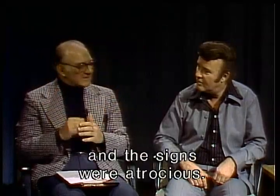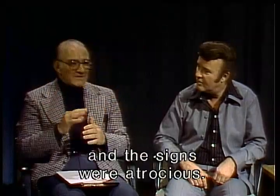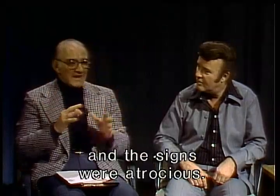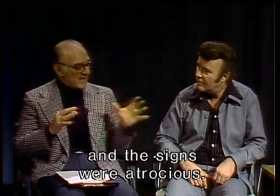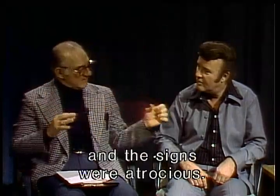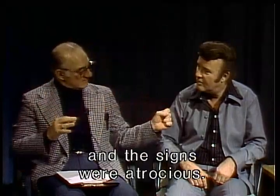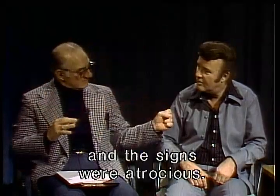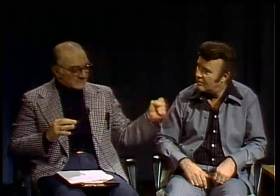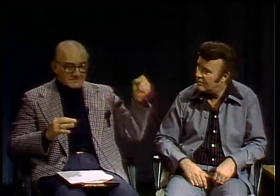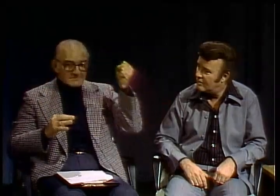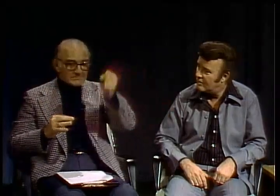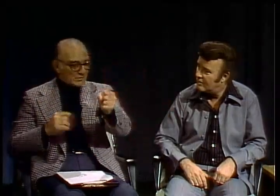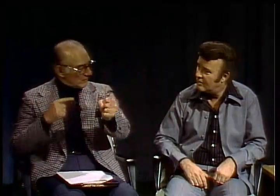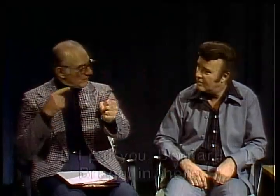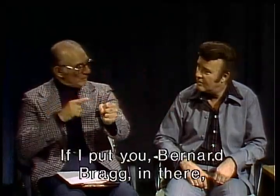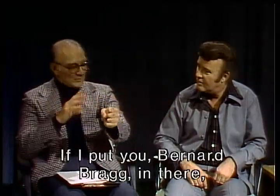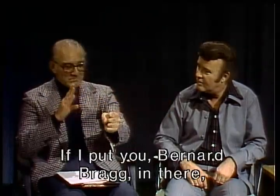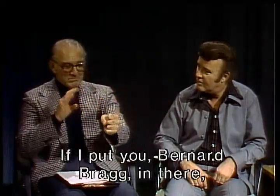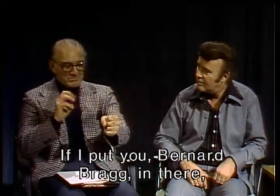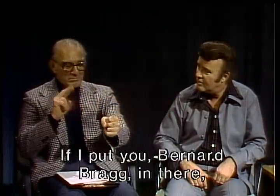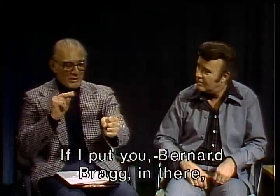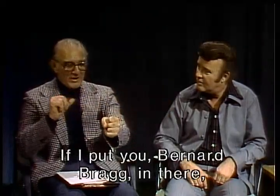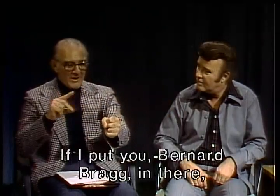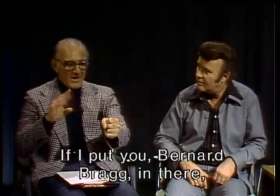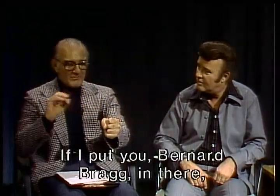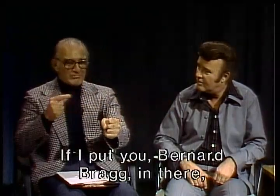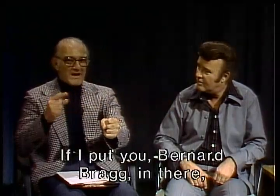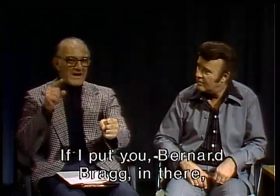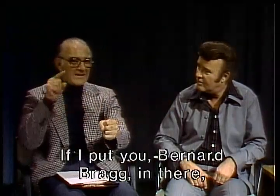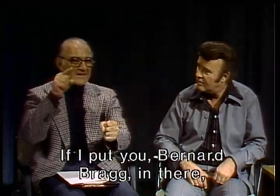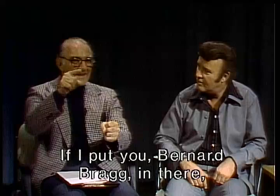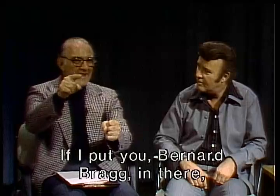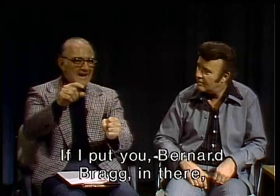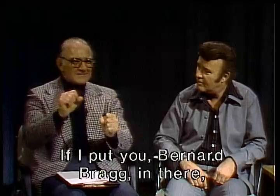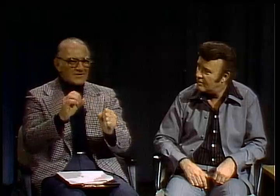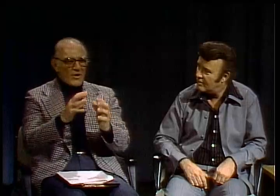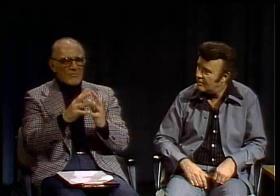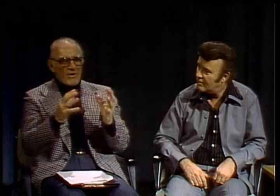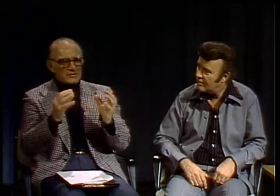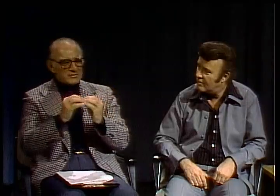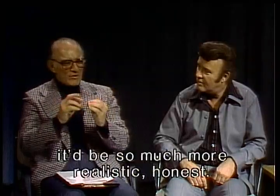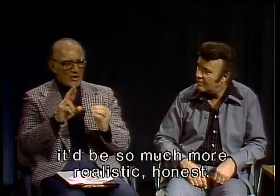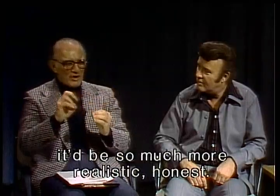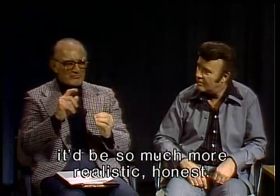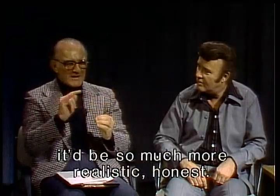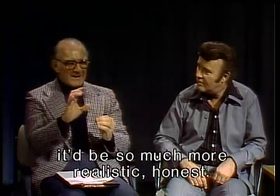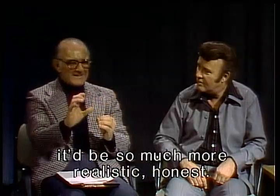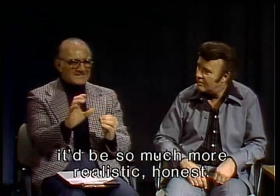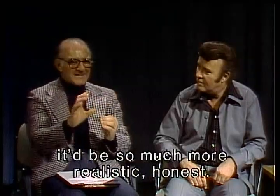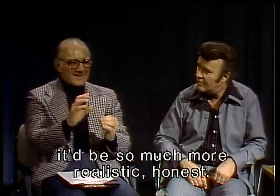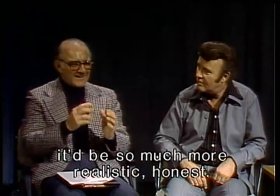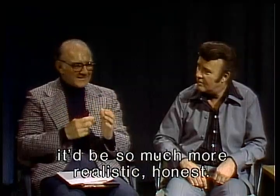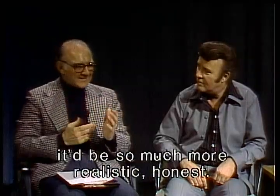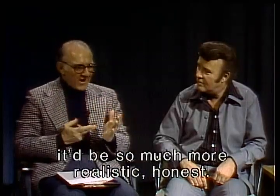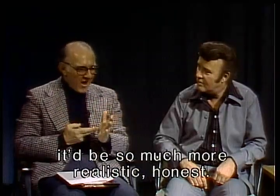I put you, Bernard Bragg, in there, so much more realistic,